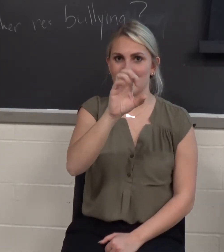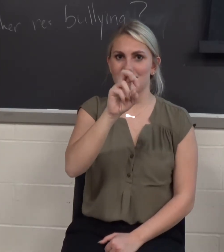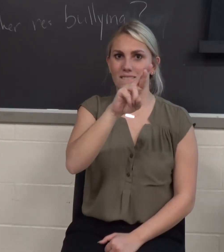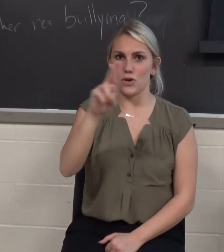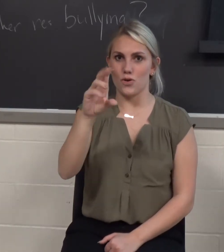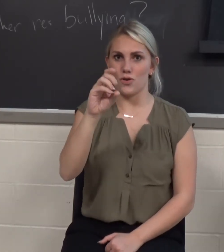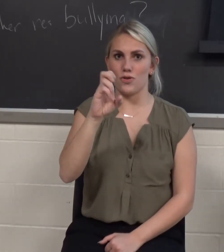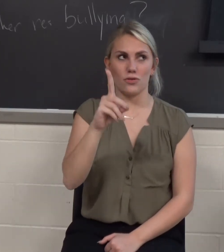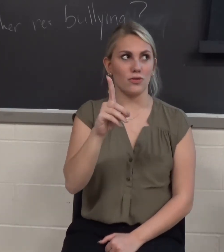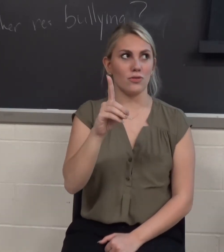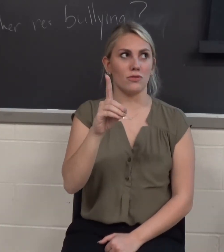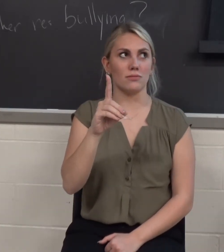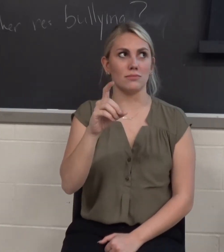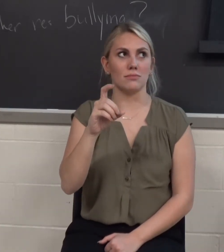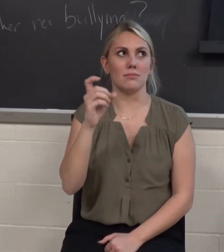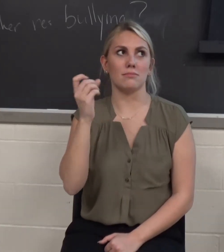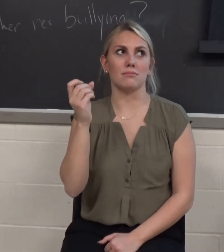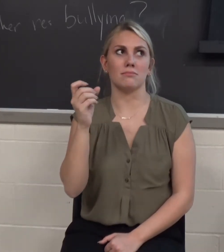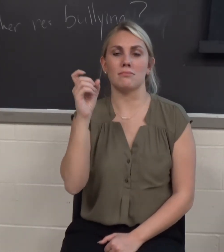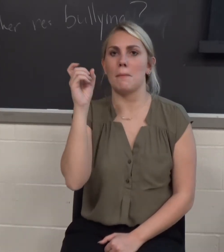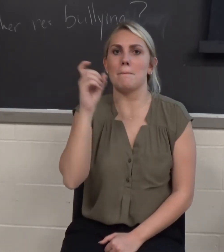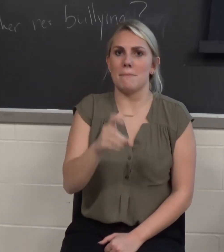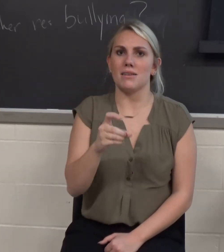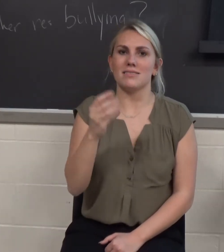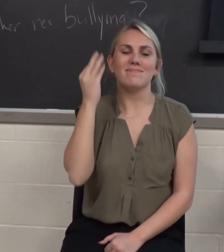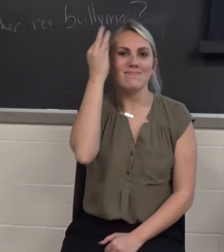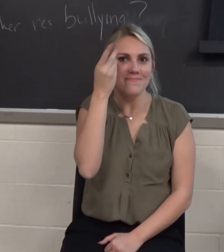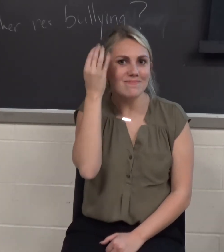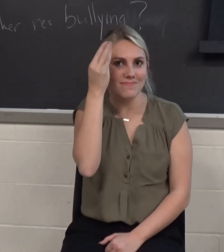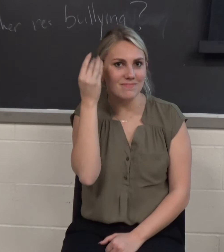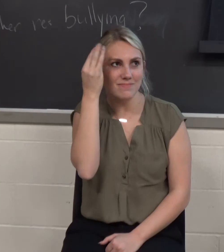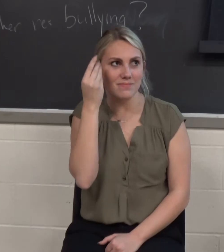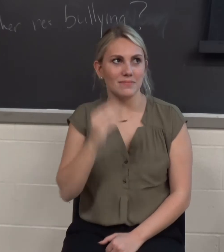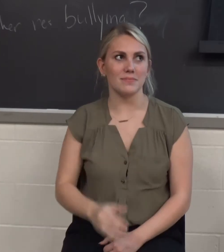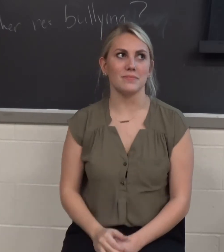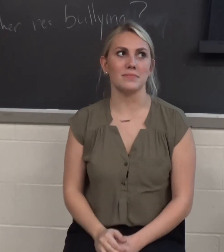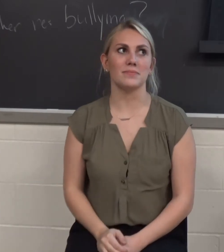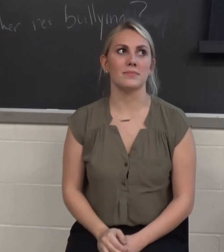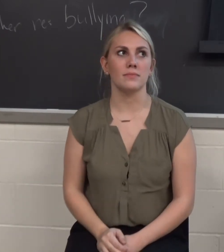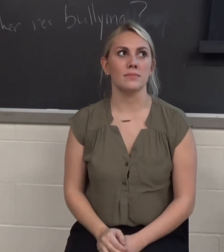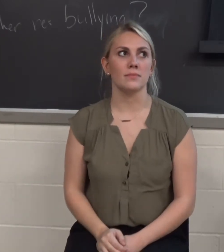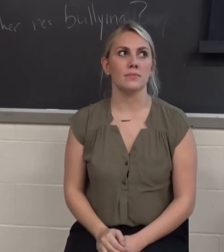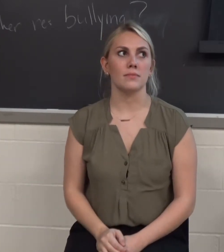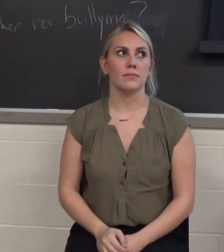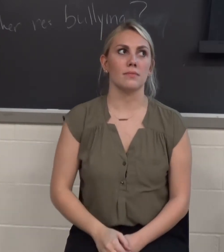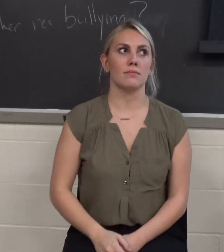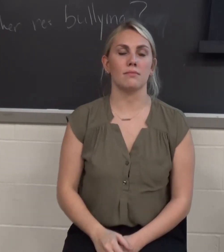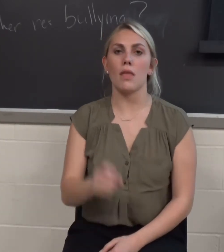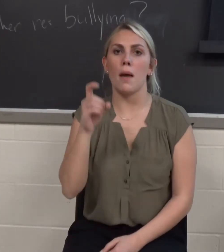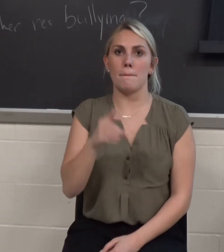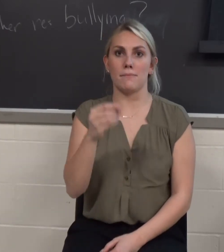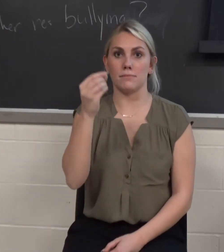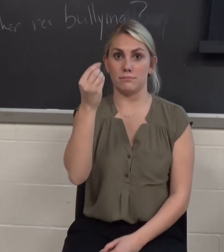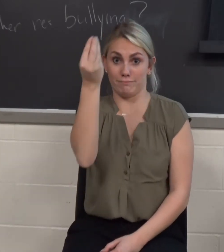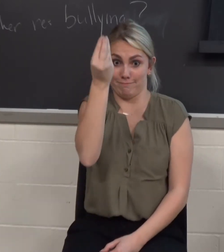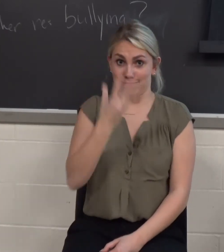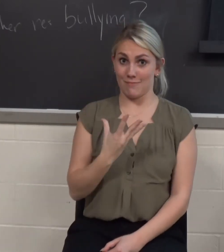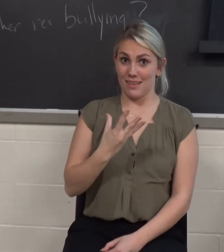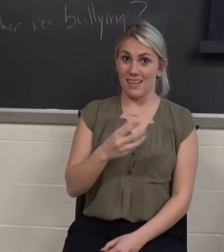reading The Hate U Give, you're going to have to tell me what is the theme of the book. Please do